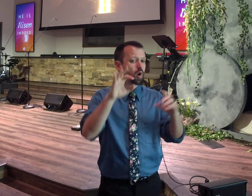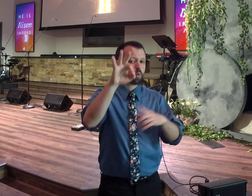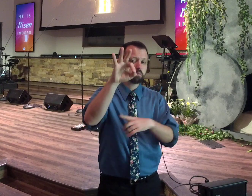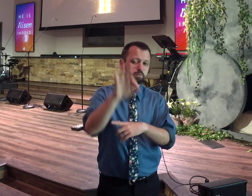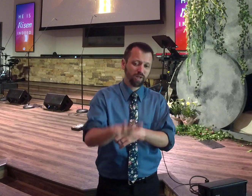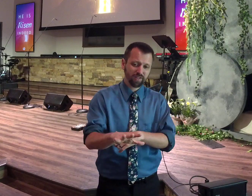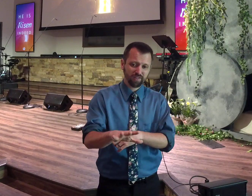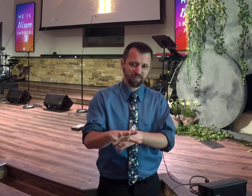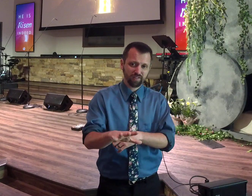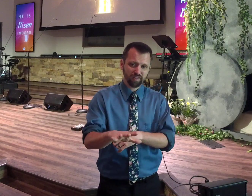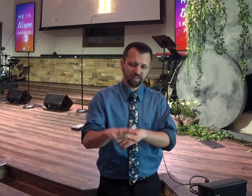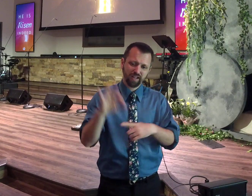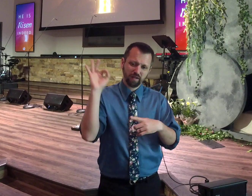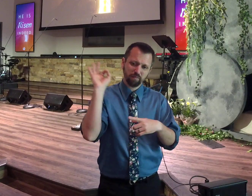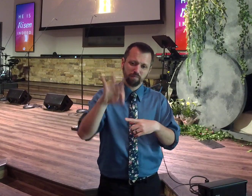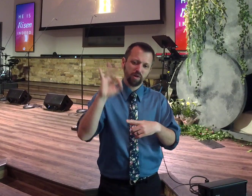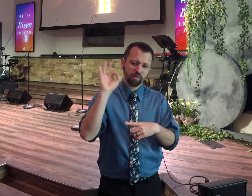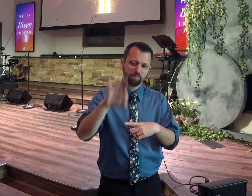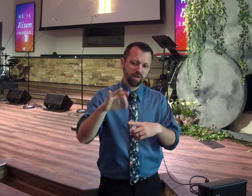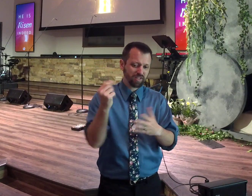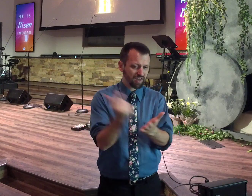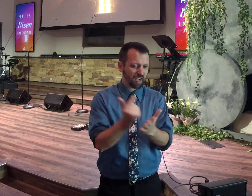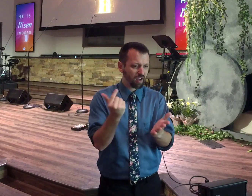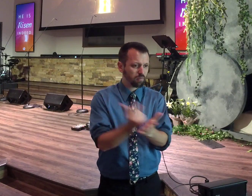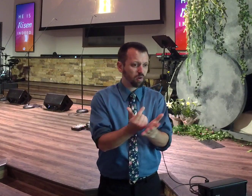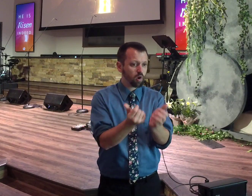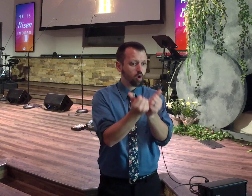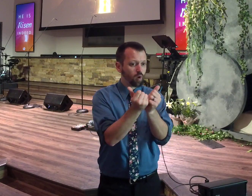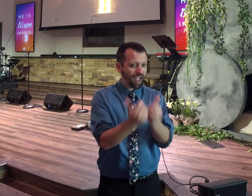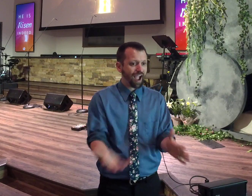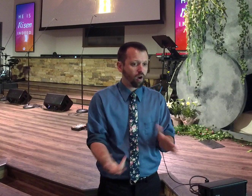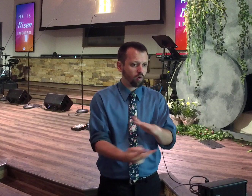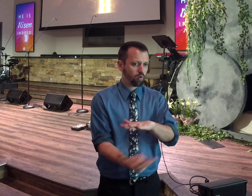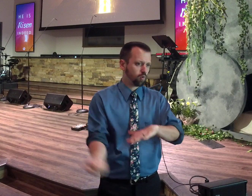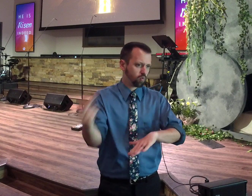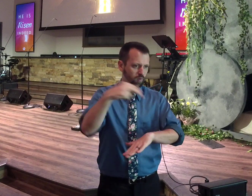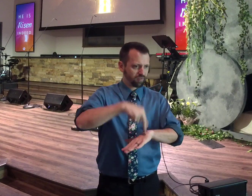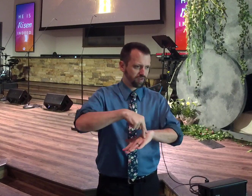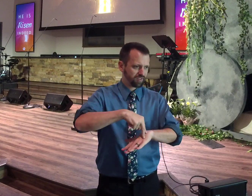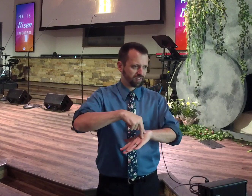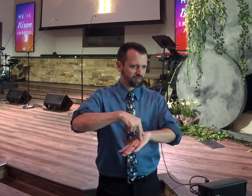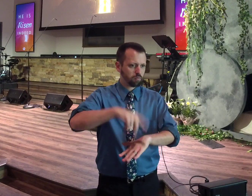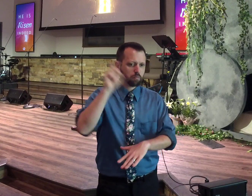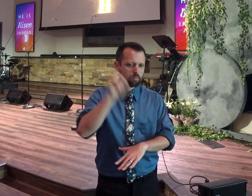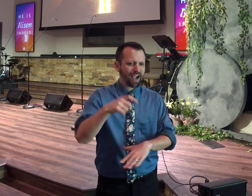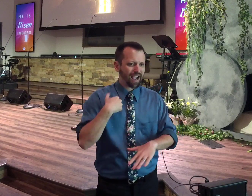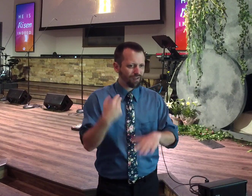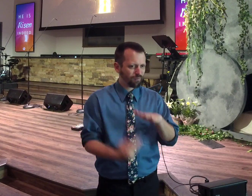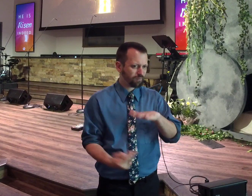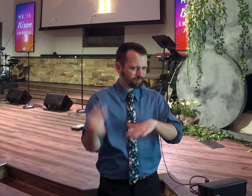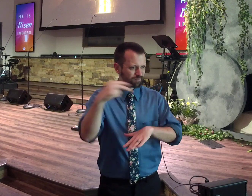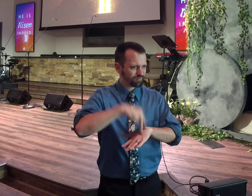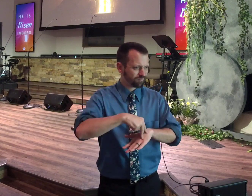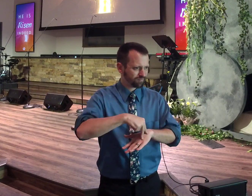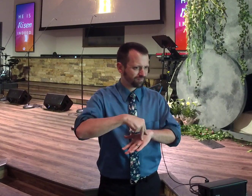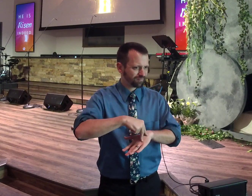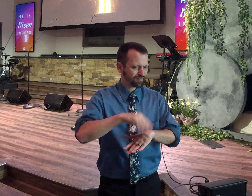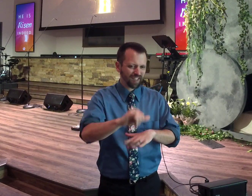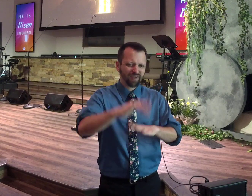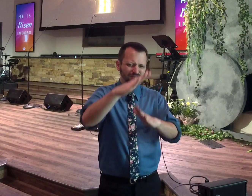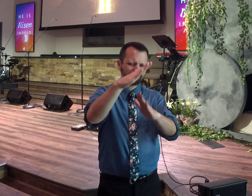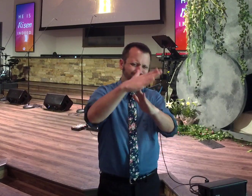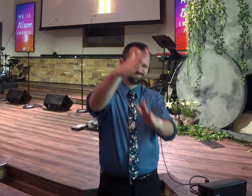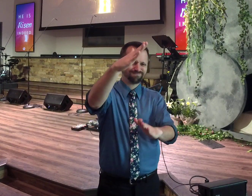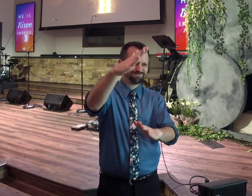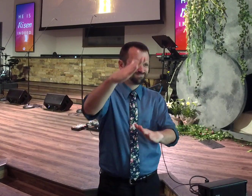the gospel, the good news of Christ, without the resurrection from the dead. That's the climax. That's